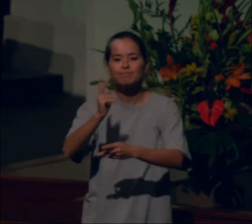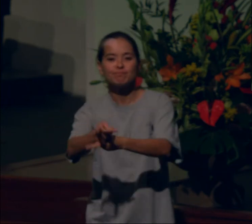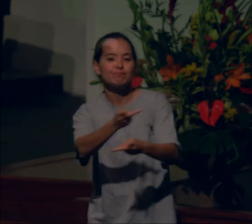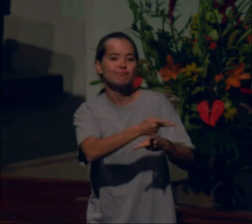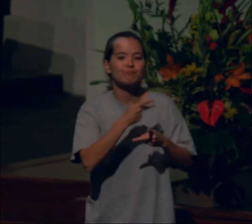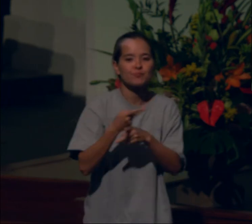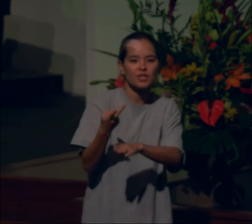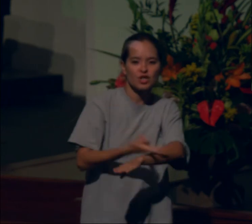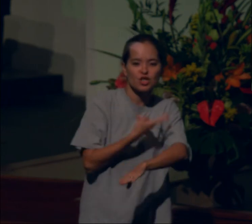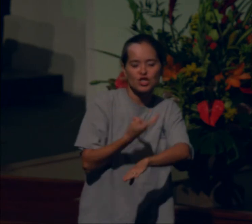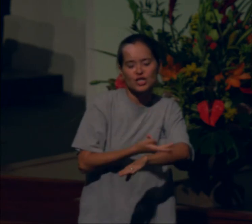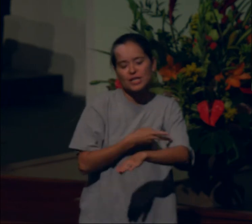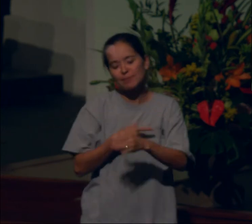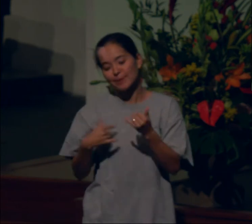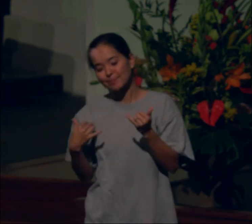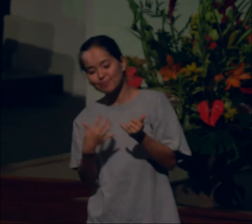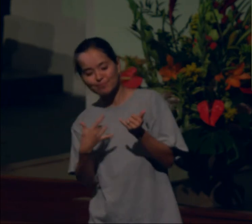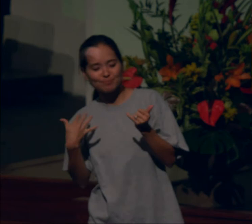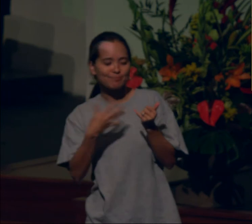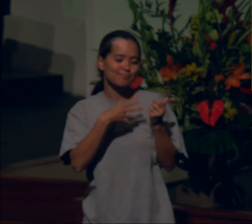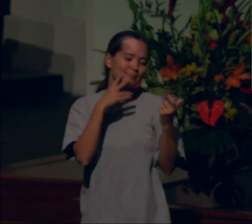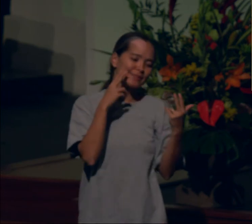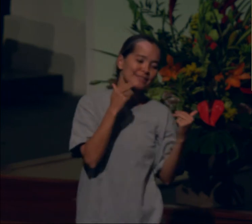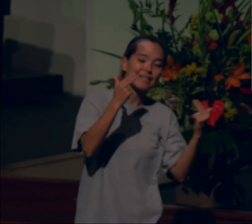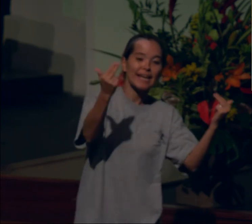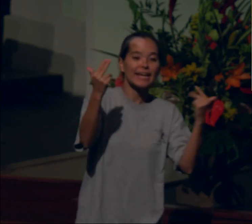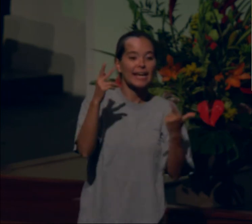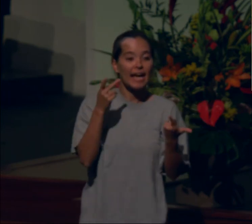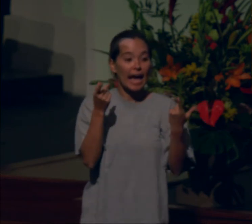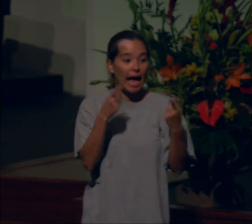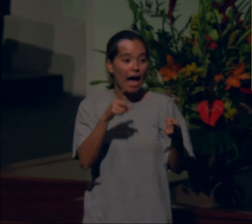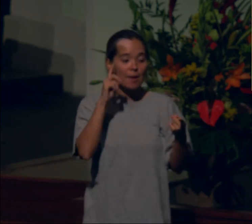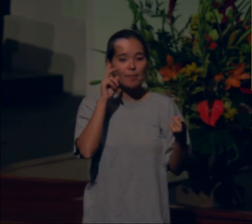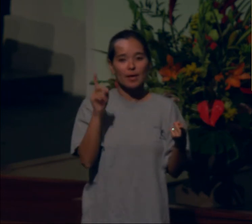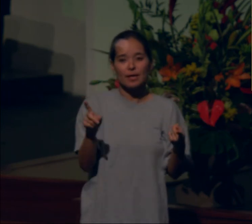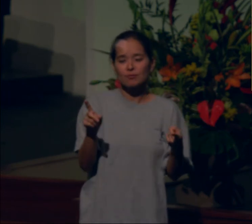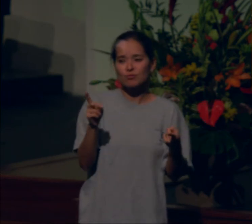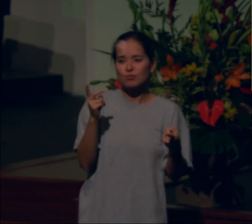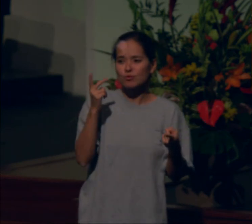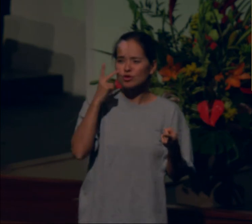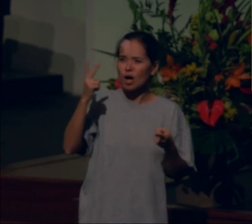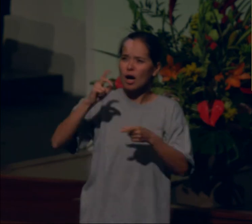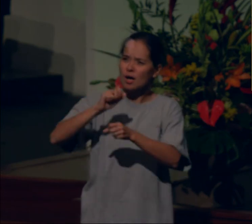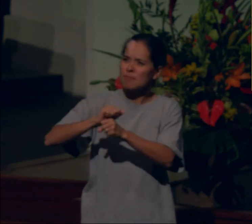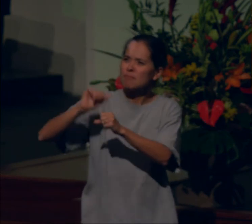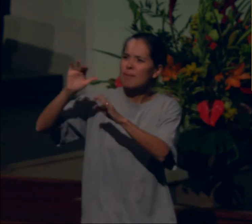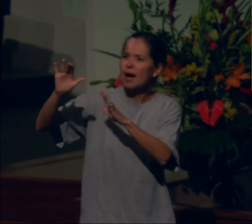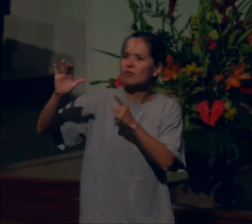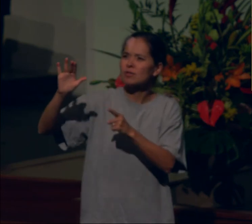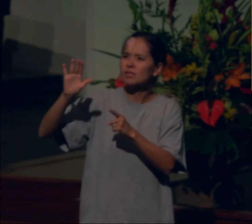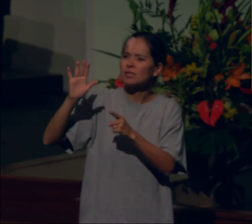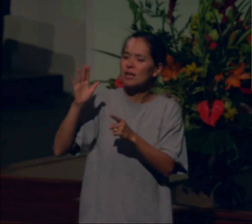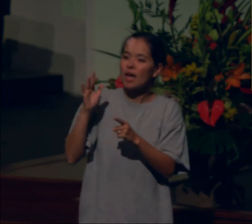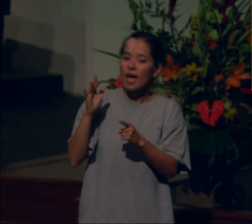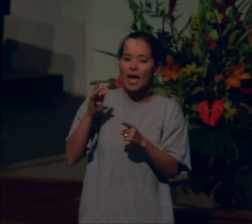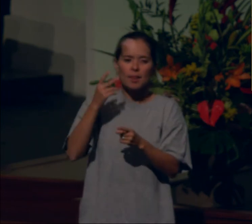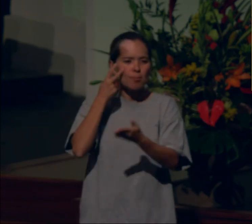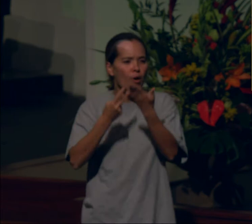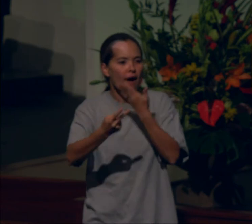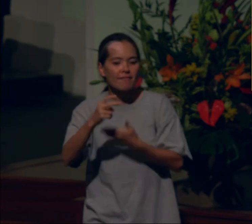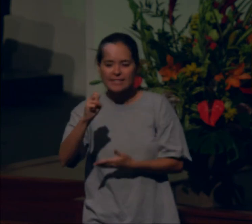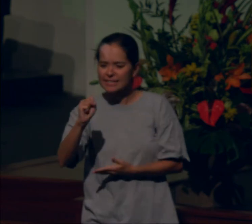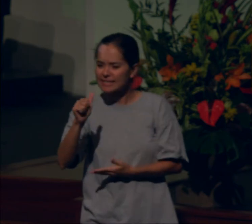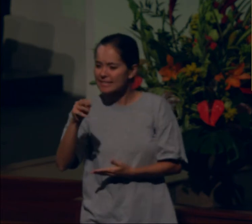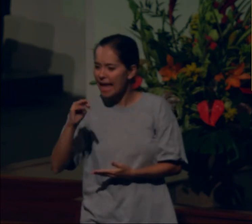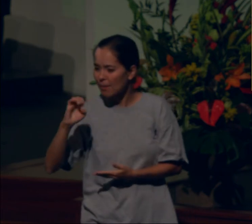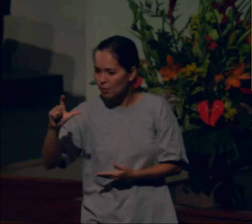and playing and singing, and lo and behold, he looked up over the crest of the hill, and here comes the prophet Samuel, and in